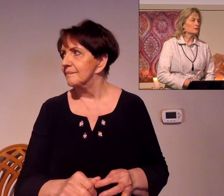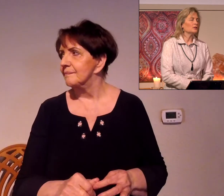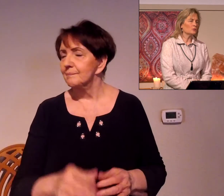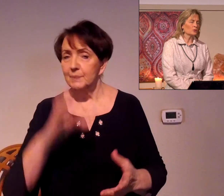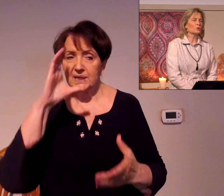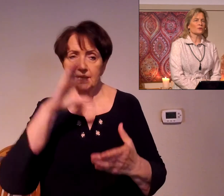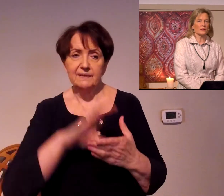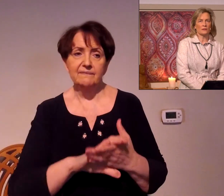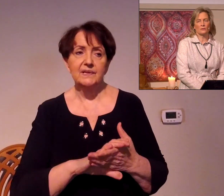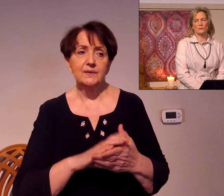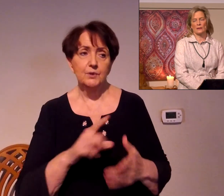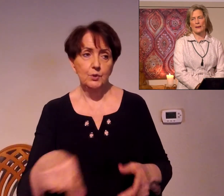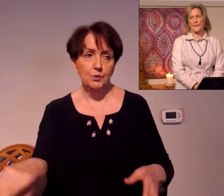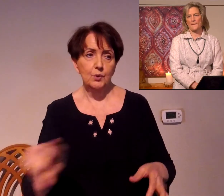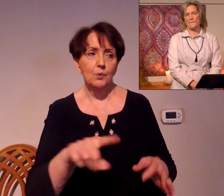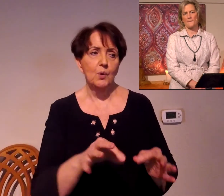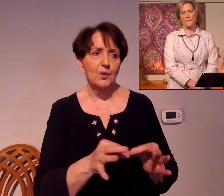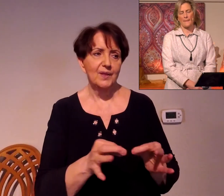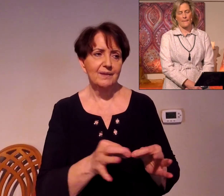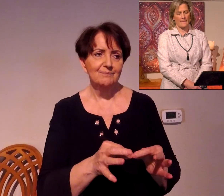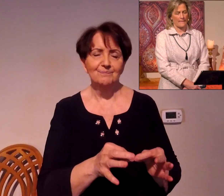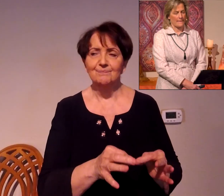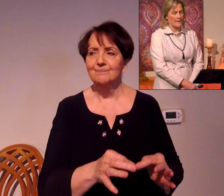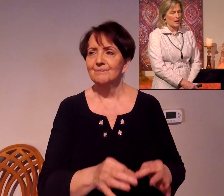Believe it. You are worthy.